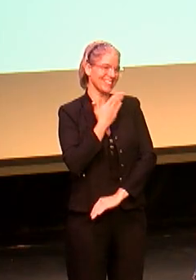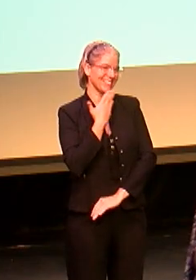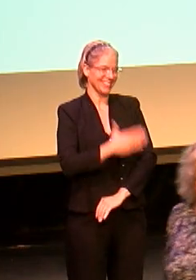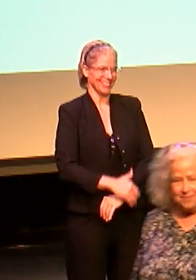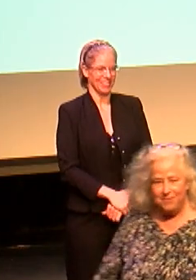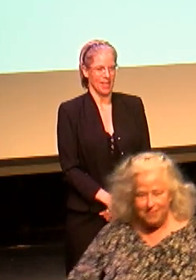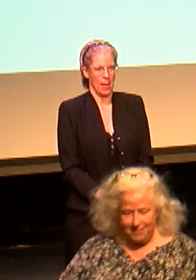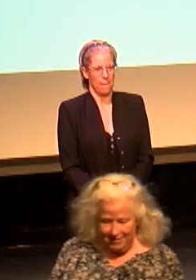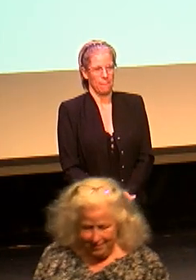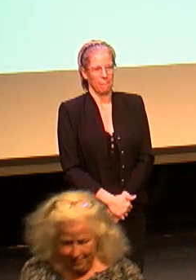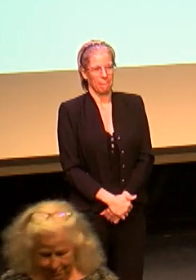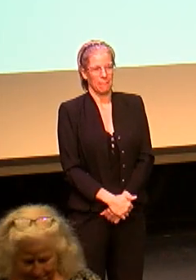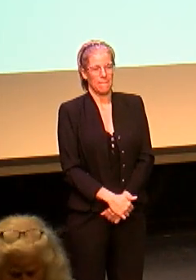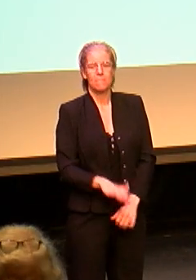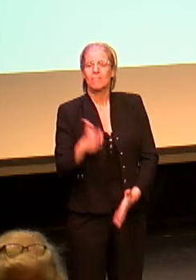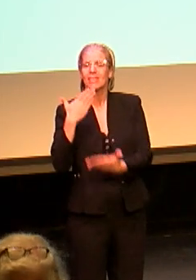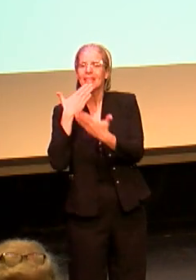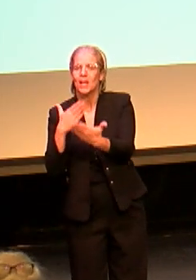Thanks, Liz.